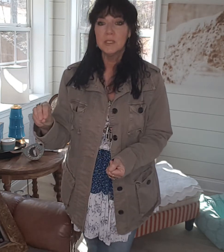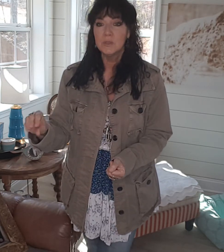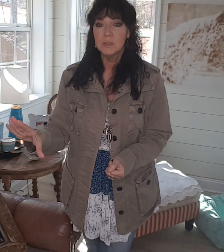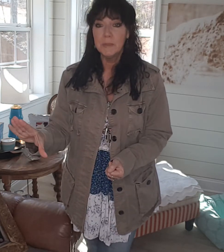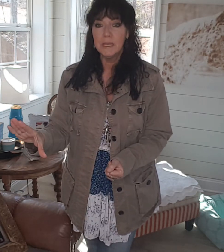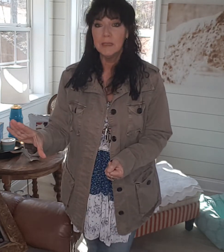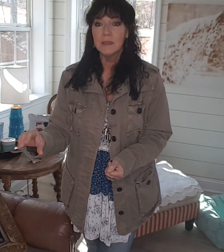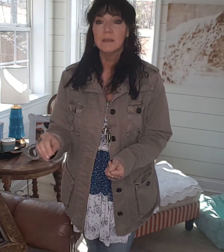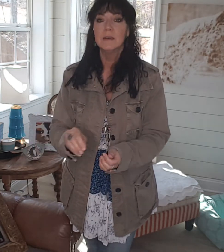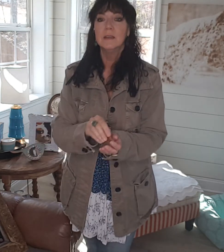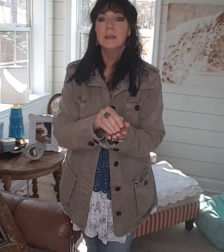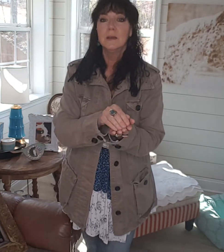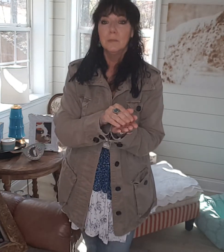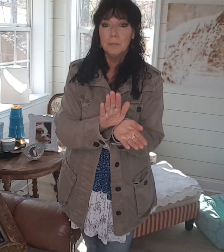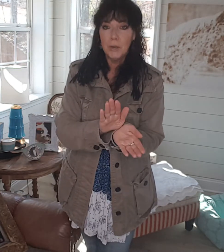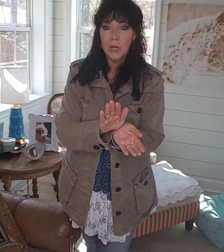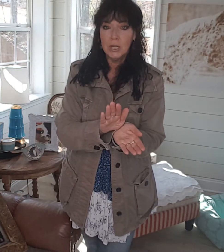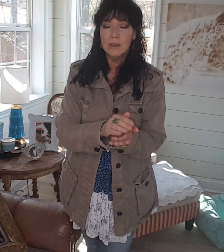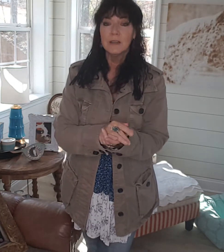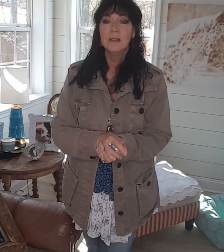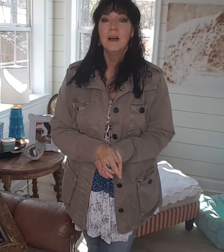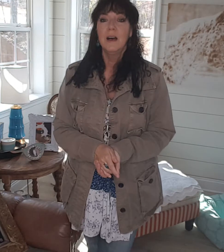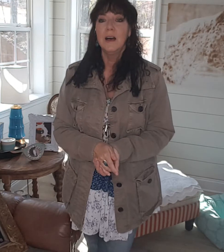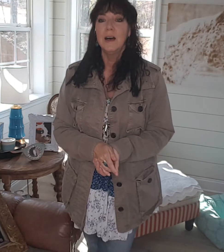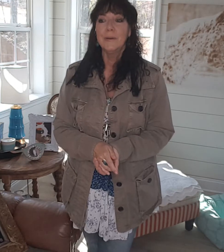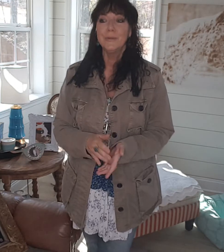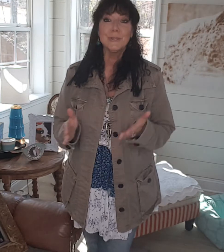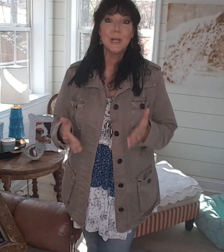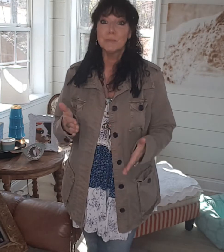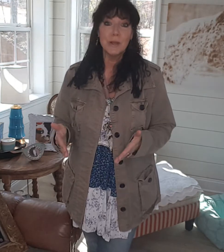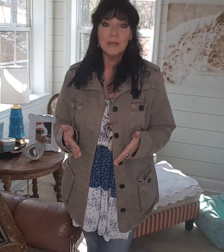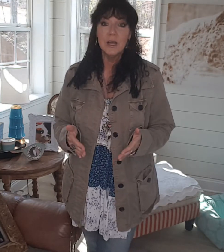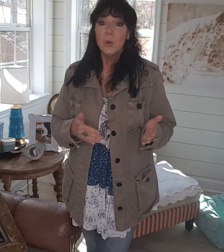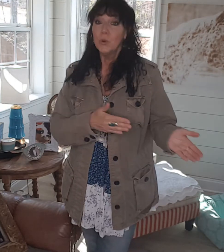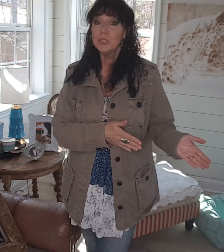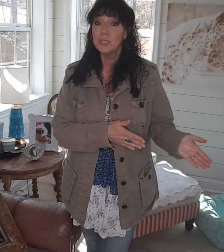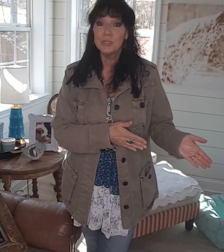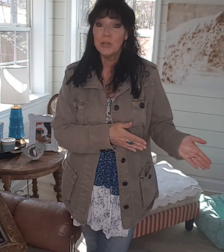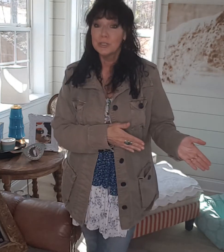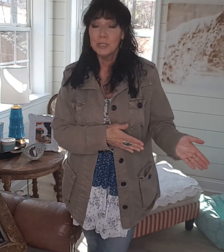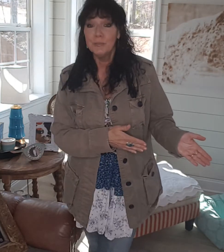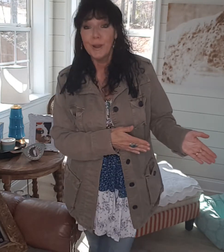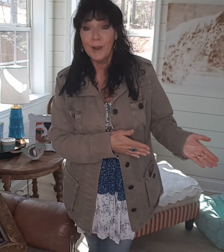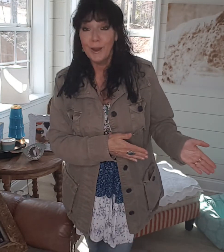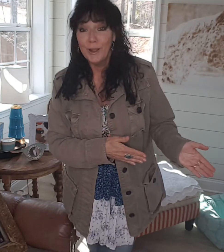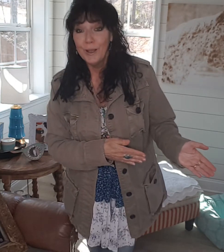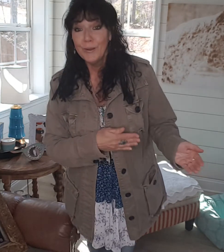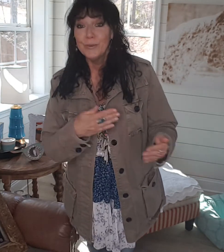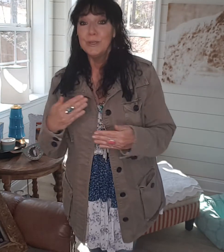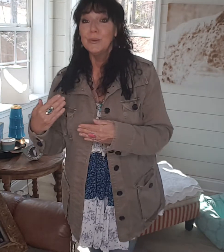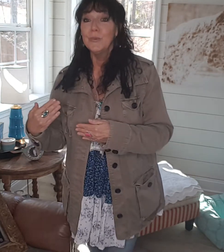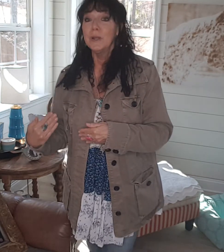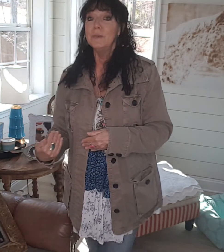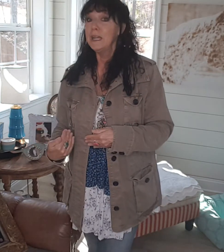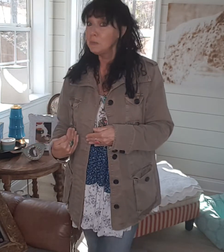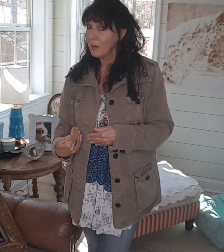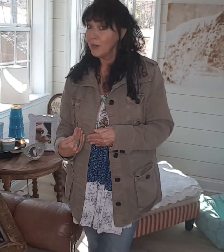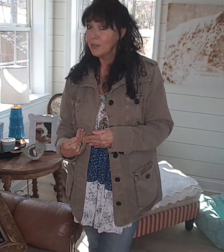do speak, bark. When your dog's barking, once you teach your dog to bark, when you want him not to bark, you can